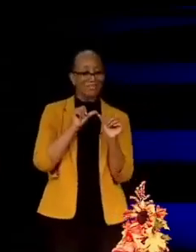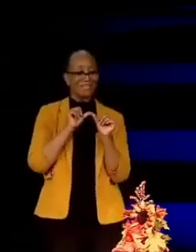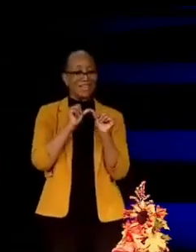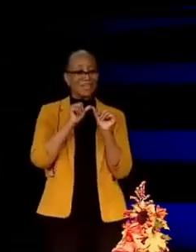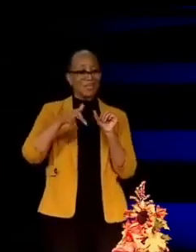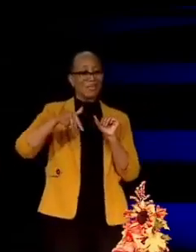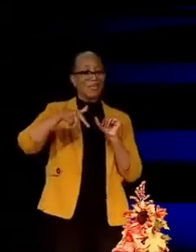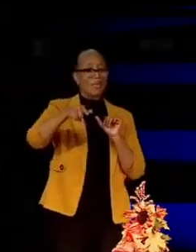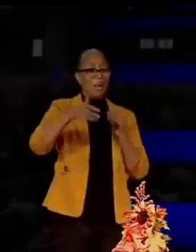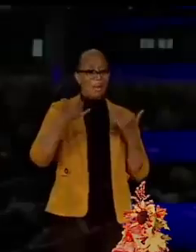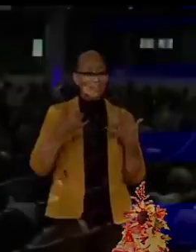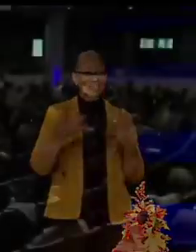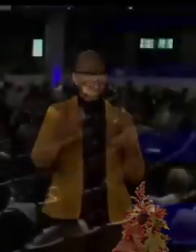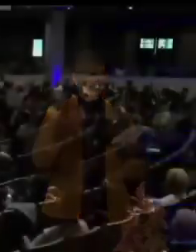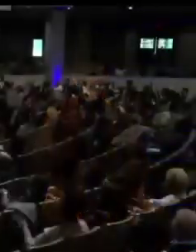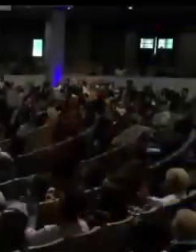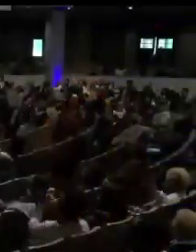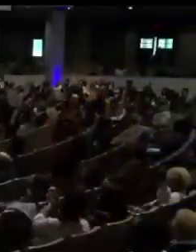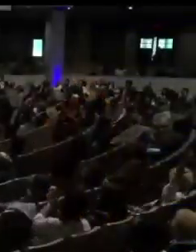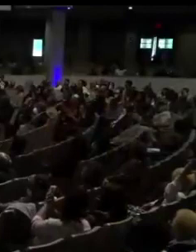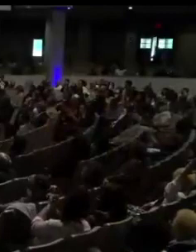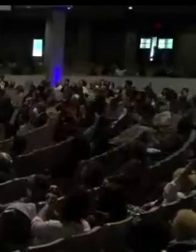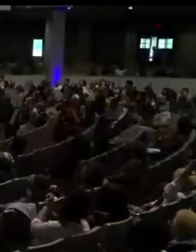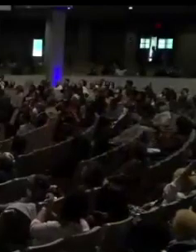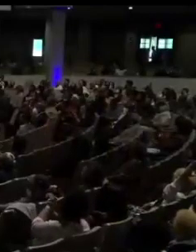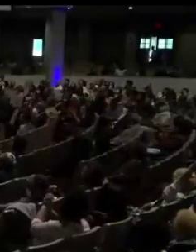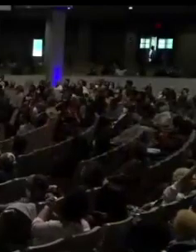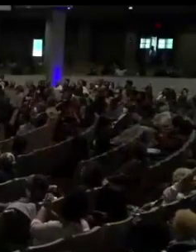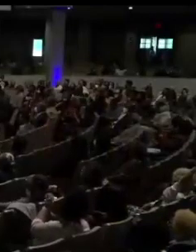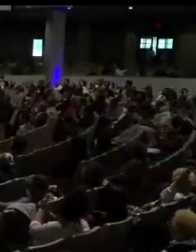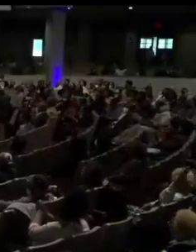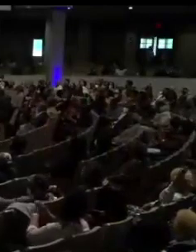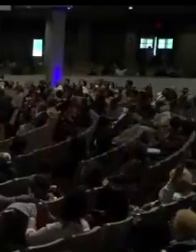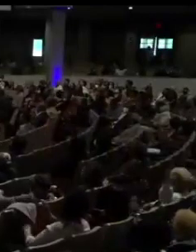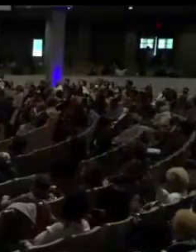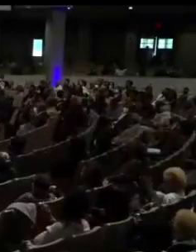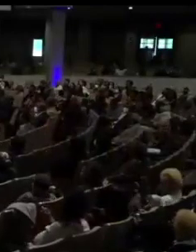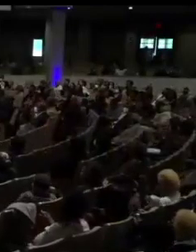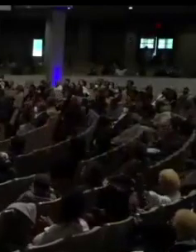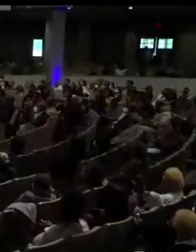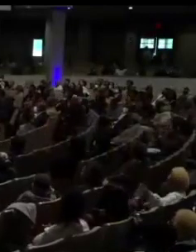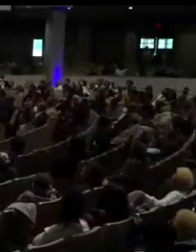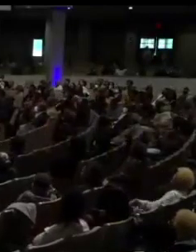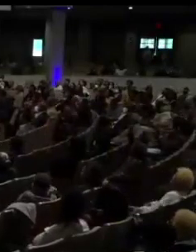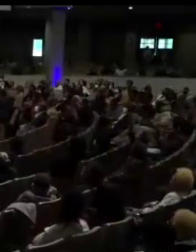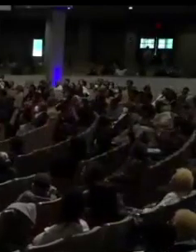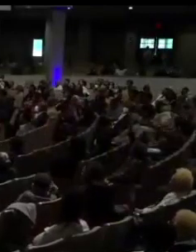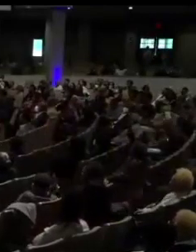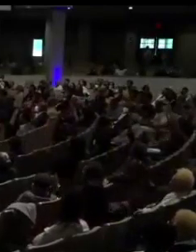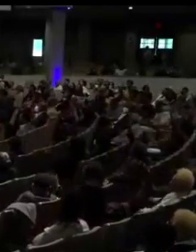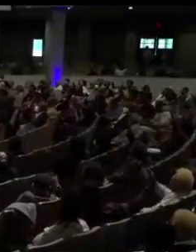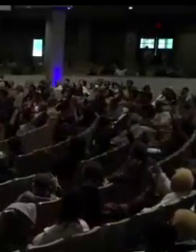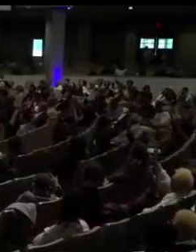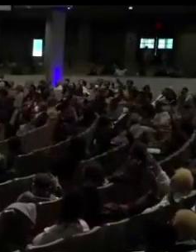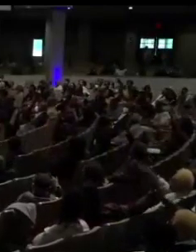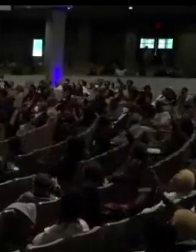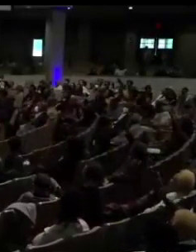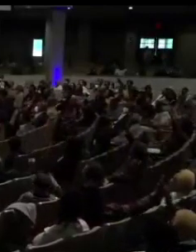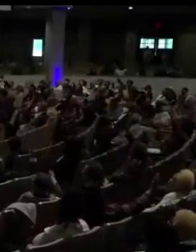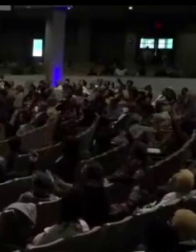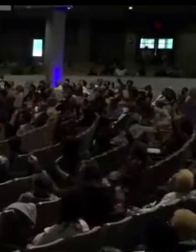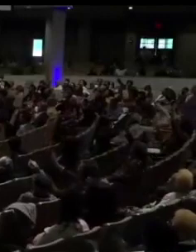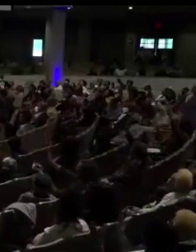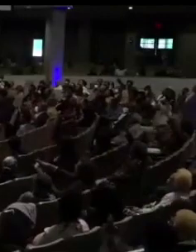five somebody. Say, I'm still walking. They tried to knock me down with their rumors. They tried to kill me with their lies, but